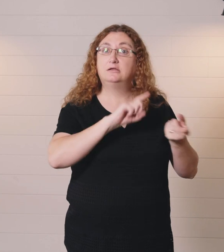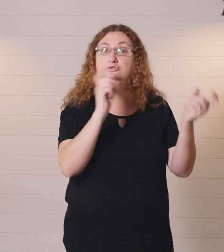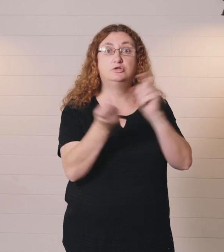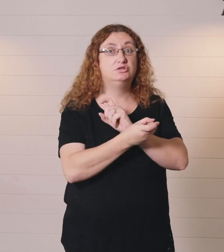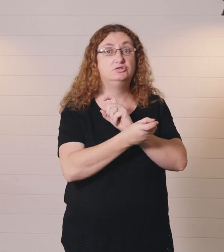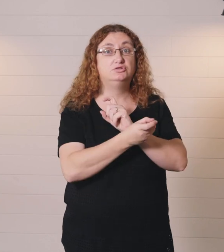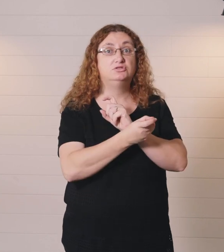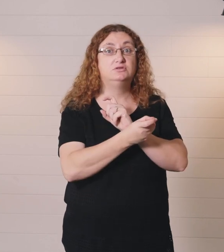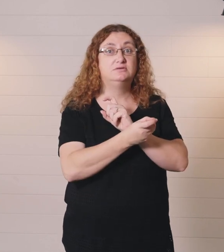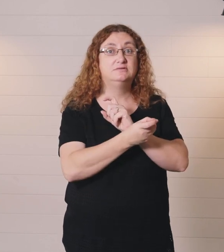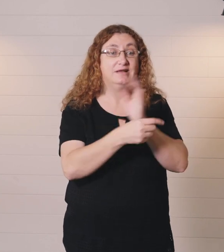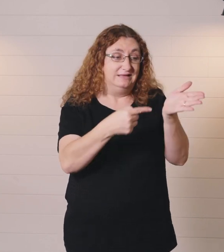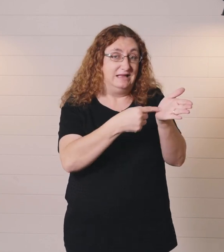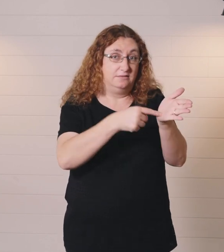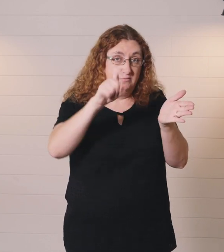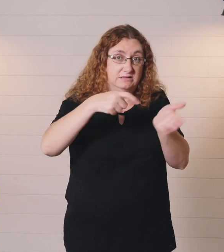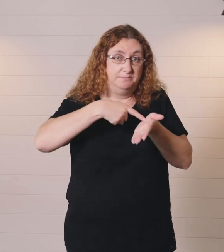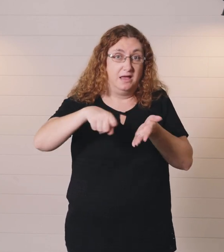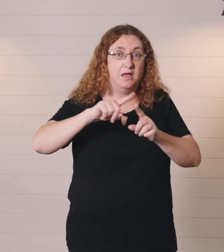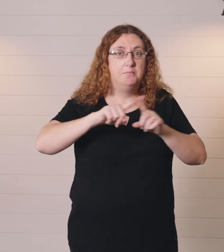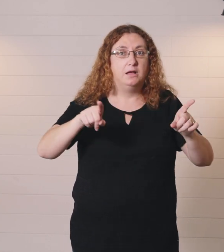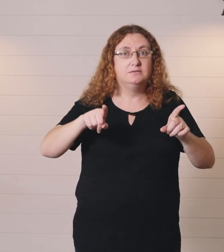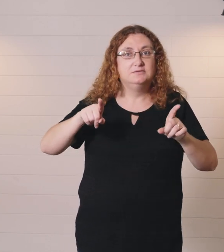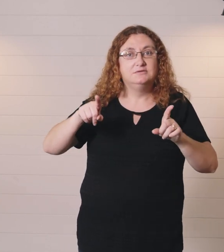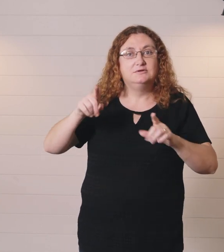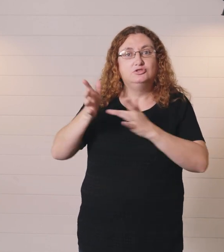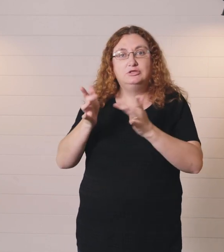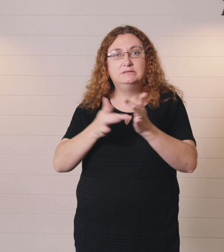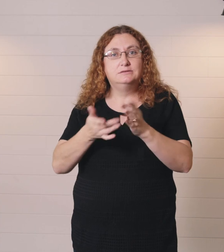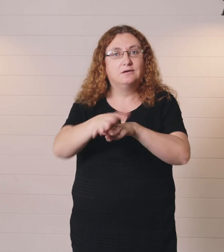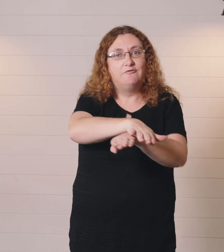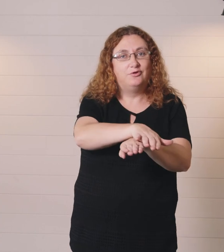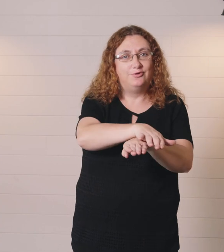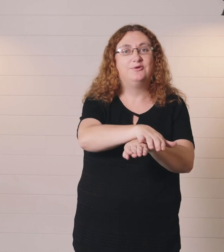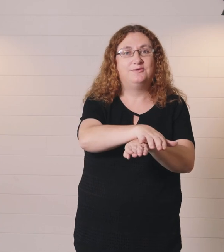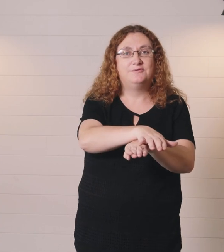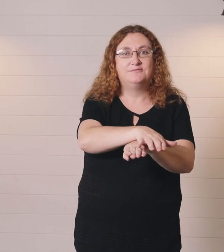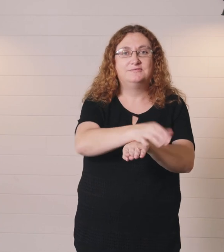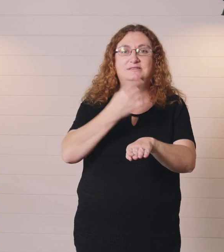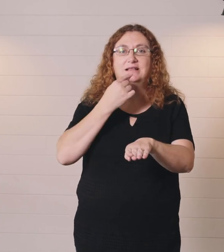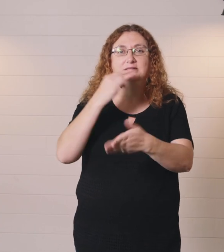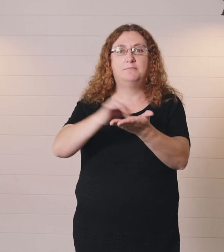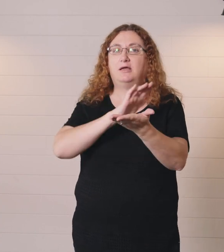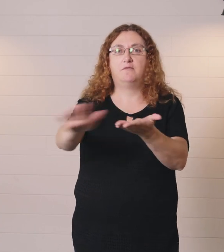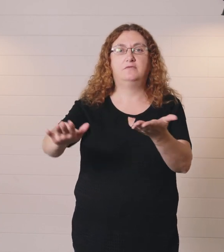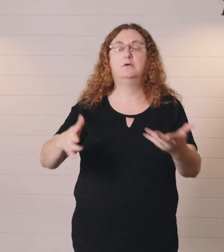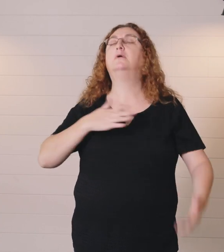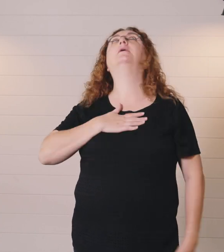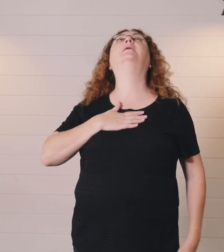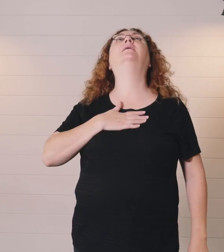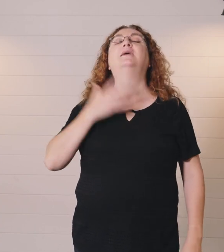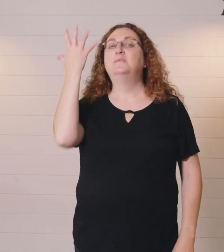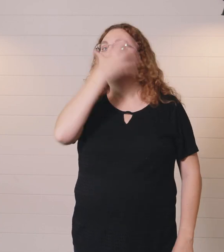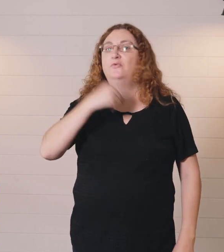law cannot be changed. But I will write across it in blood red ink, paid in full.